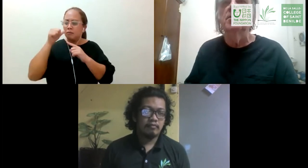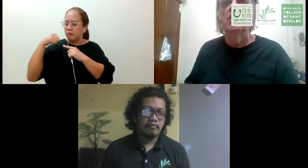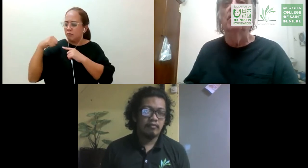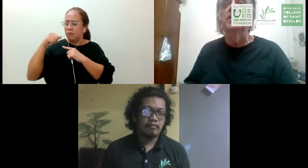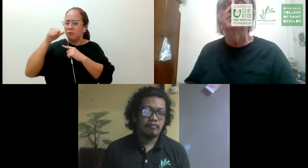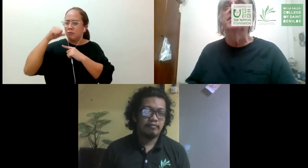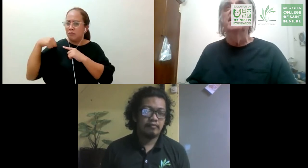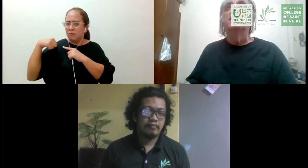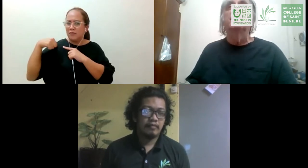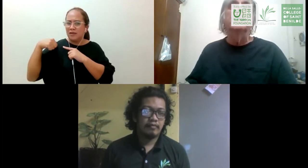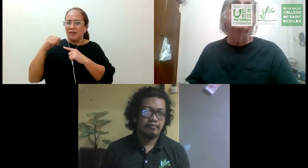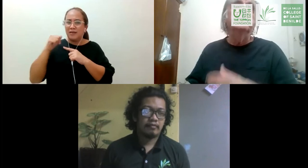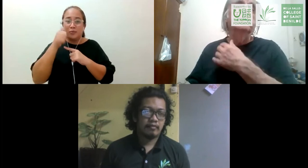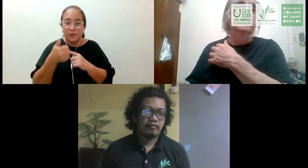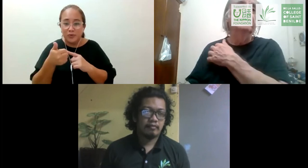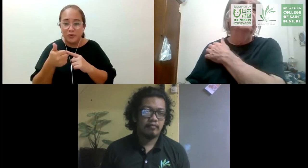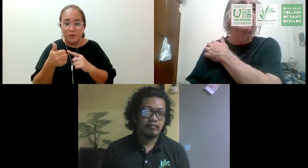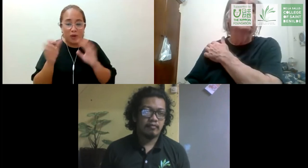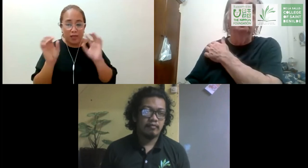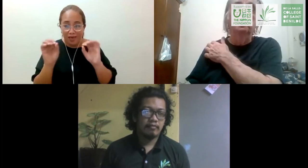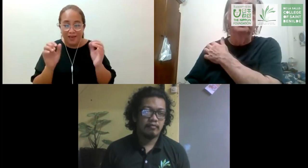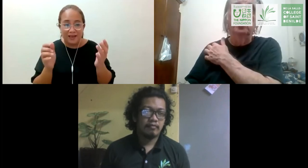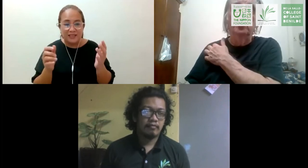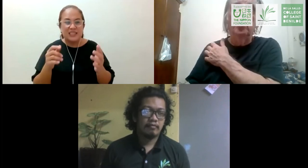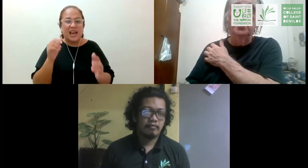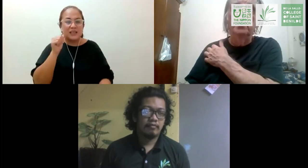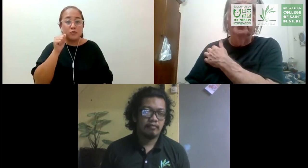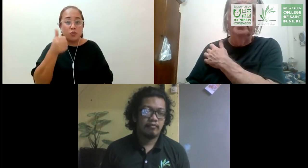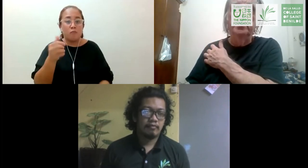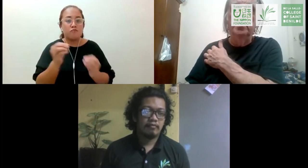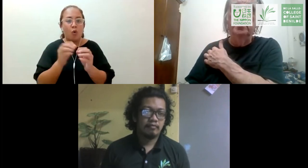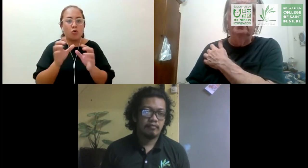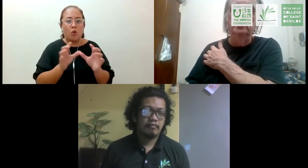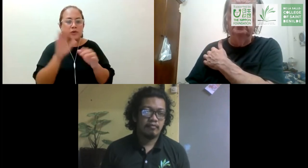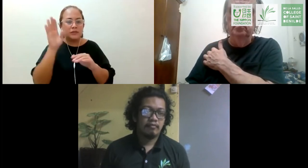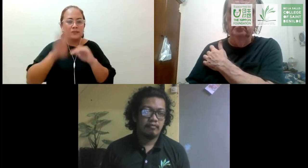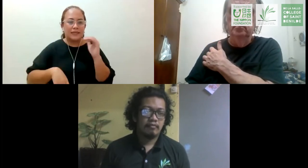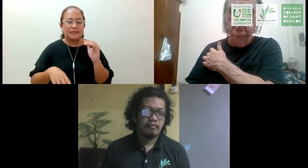whereas tomorrow doesn't. But I think that forward movements are more common than